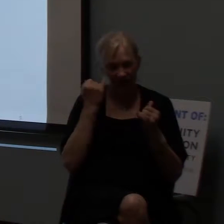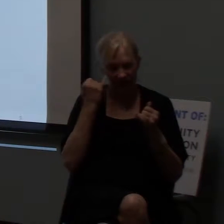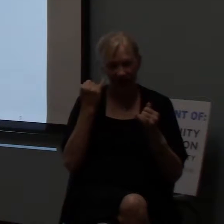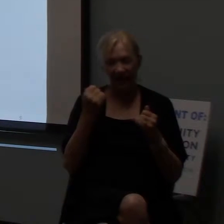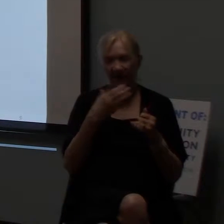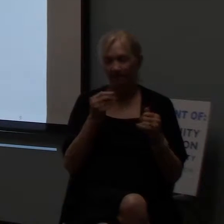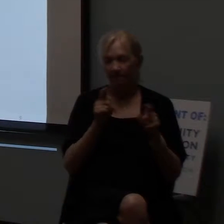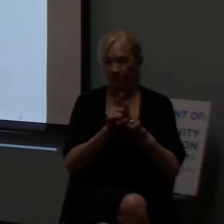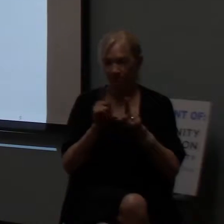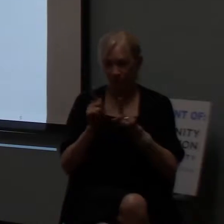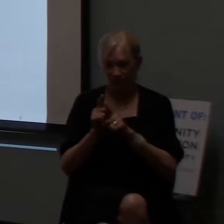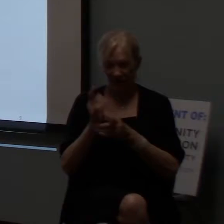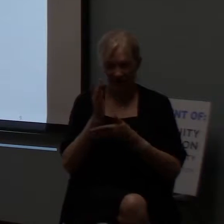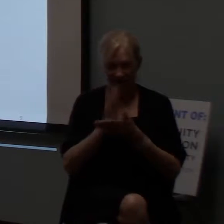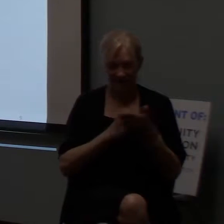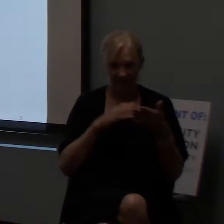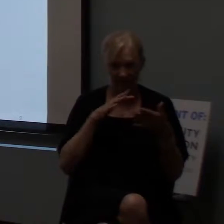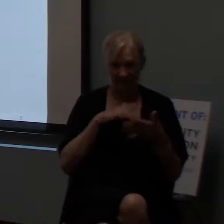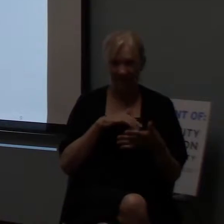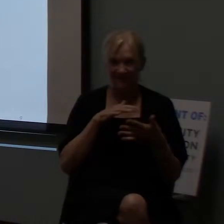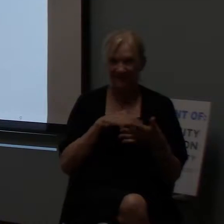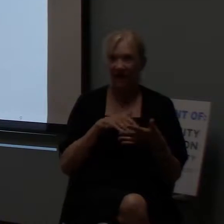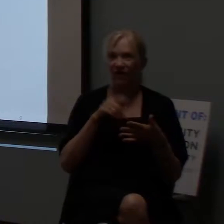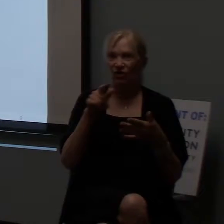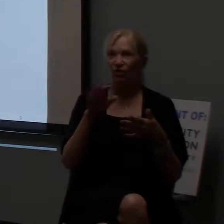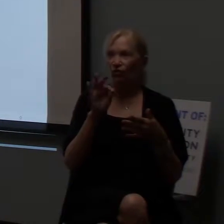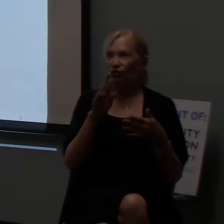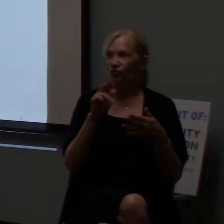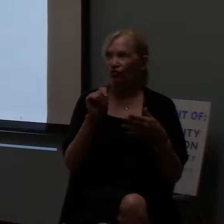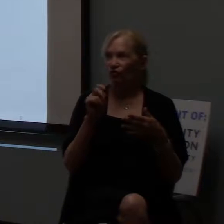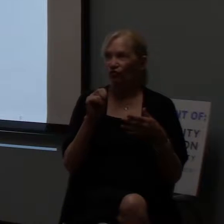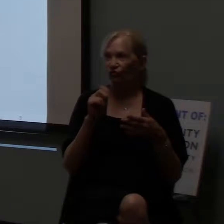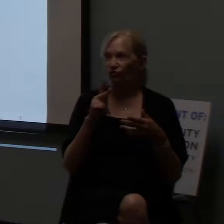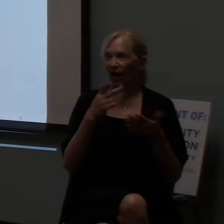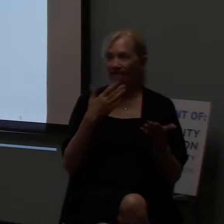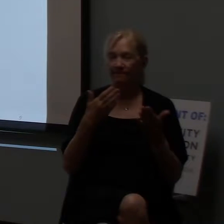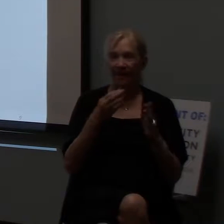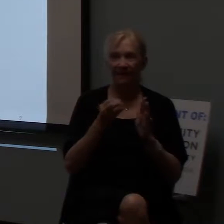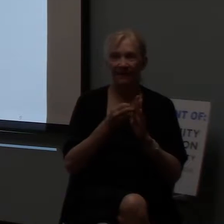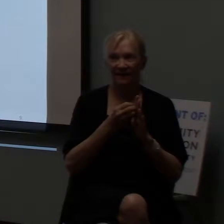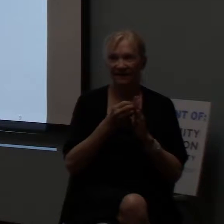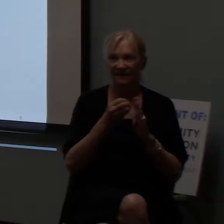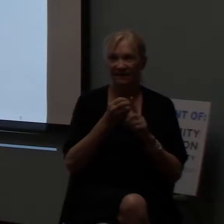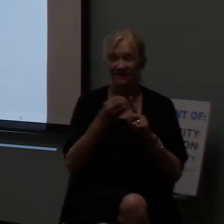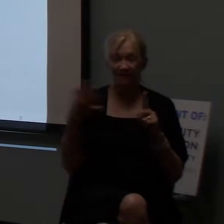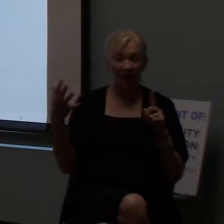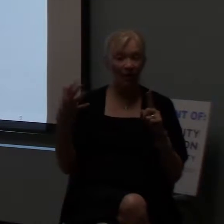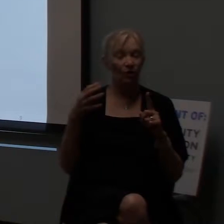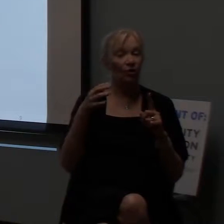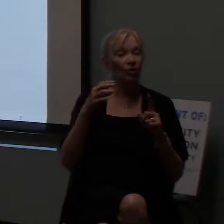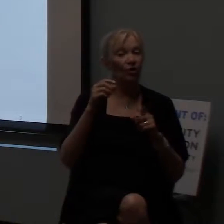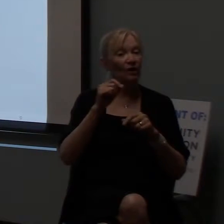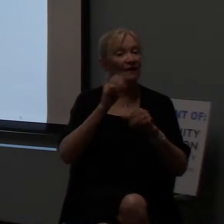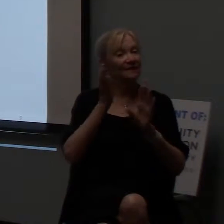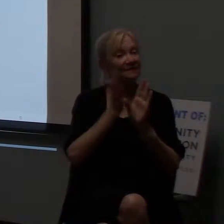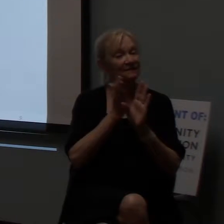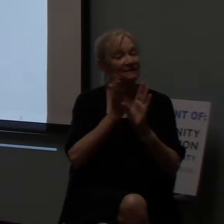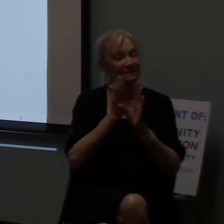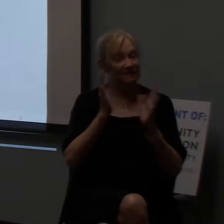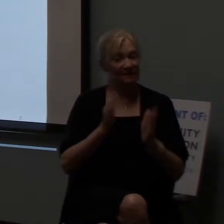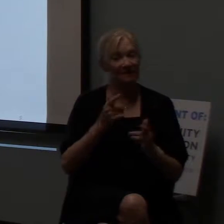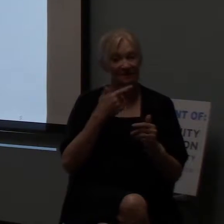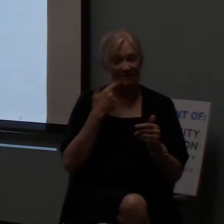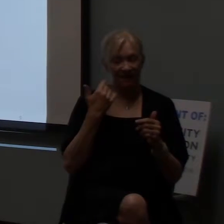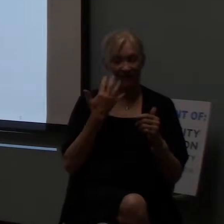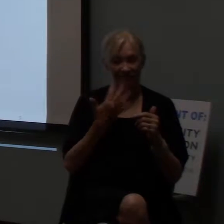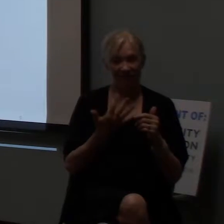there are studies, and Frank Ventura might be able to expand on this if anybody has any questions, that social psychologists say that groups of 5